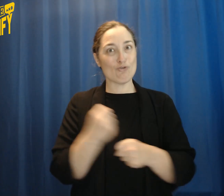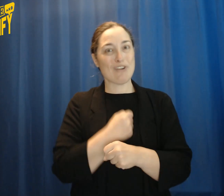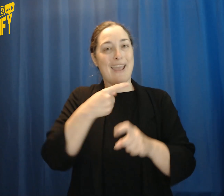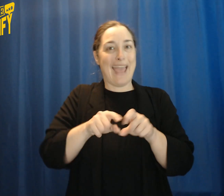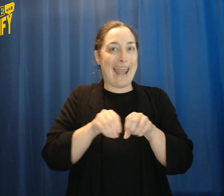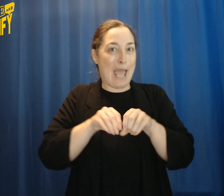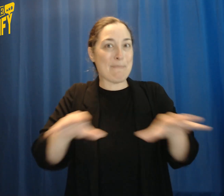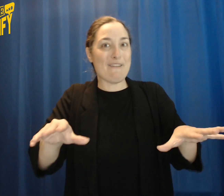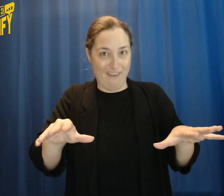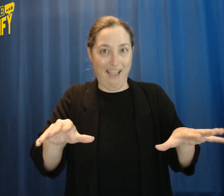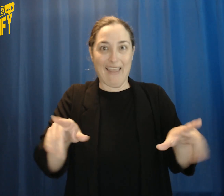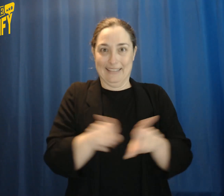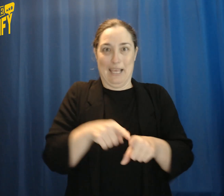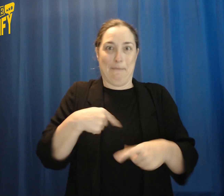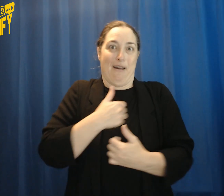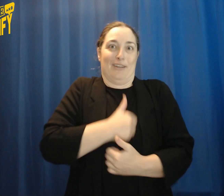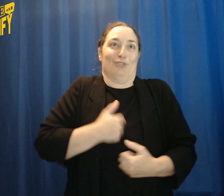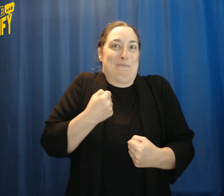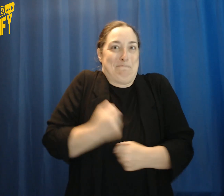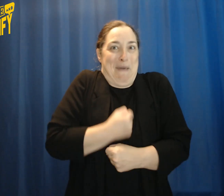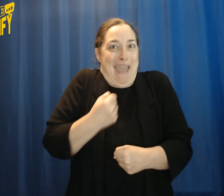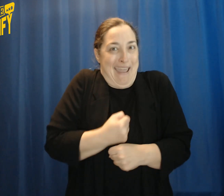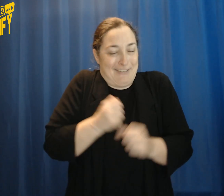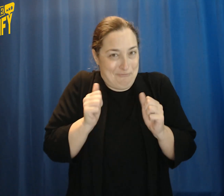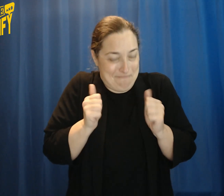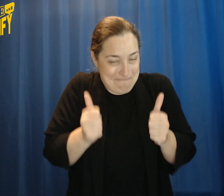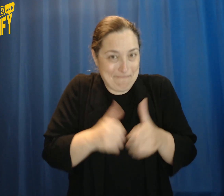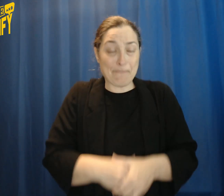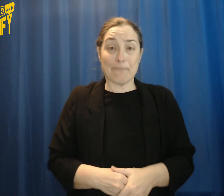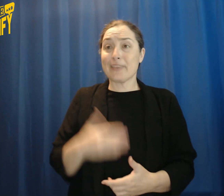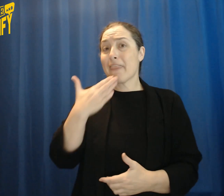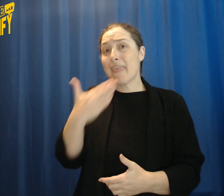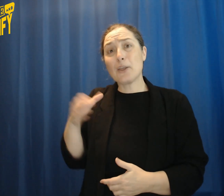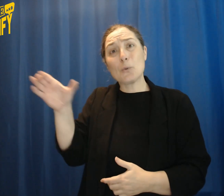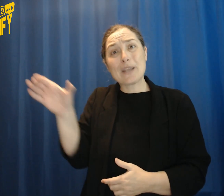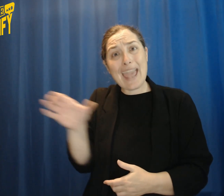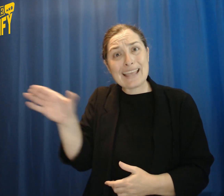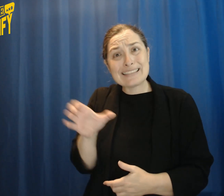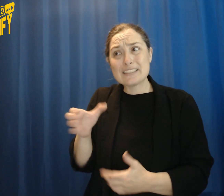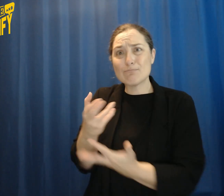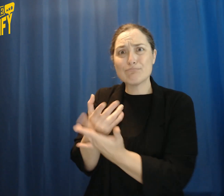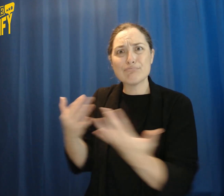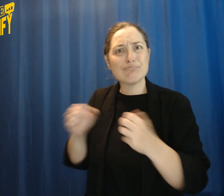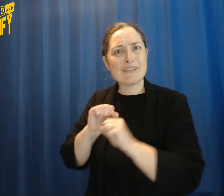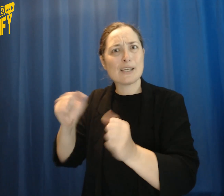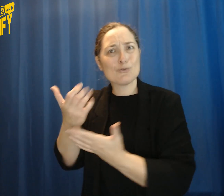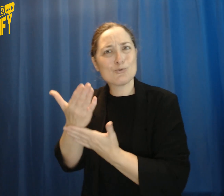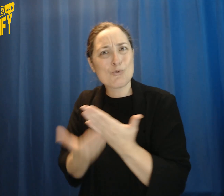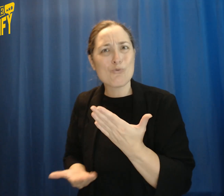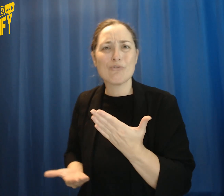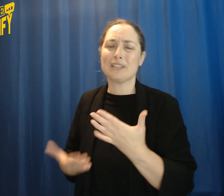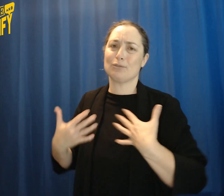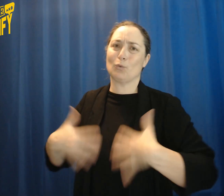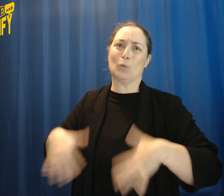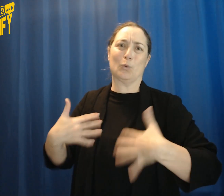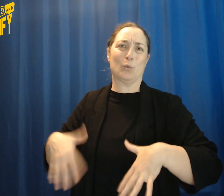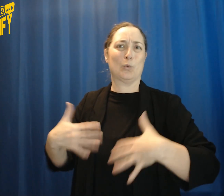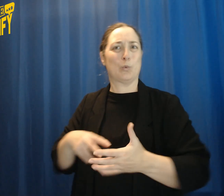I've enjoyed making it. Thank you to the guests for sharing their stories so generously, so vulnerably and with